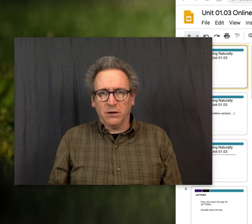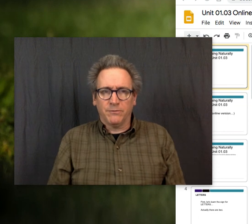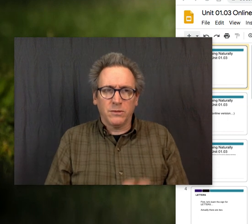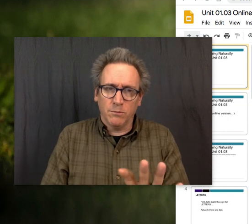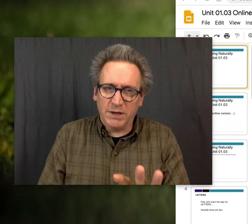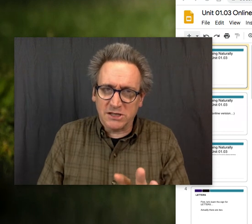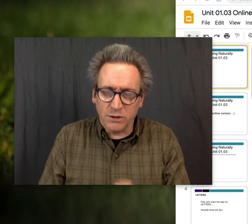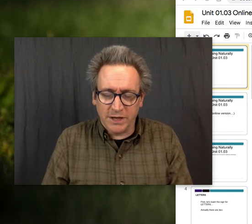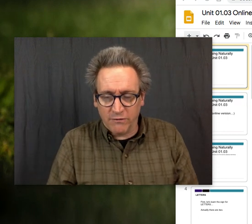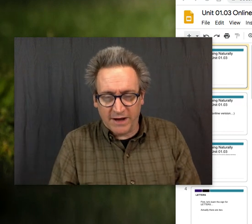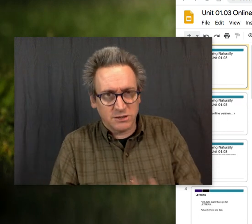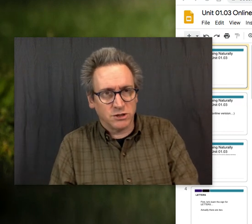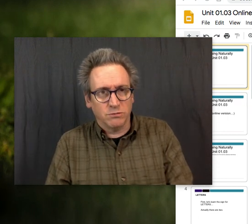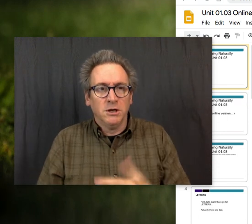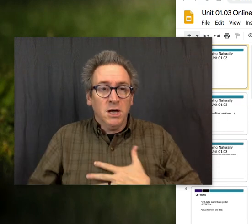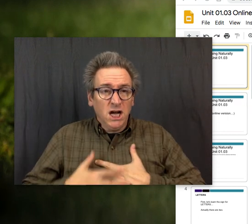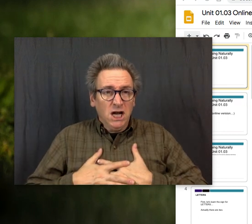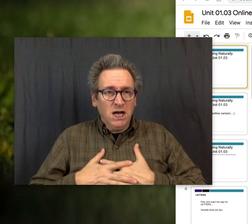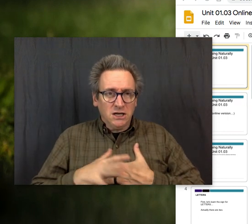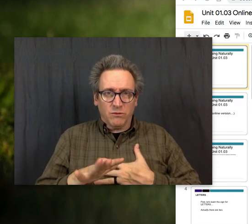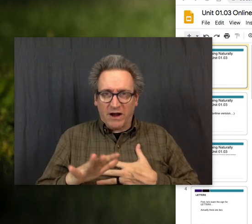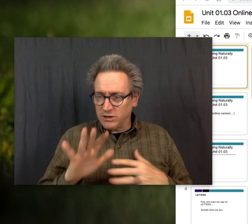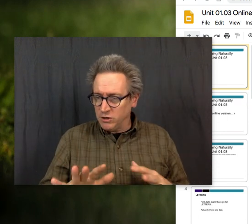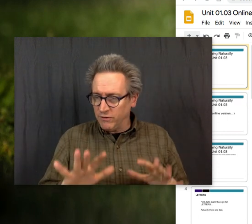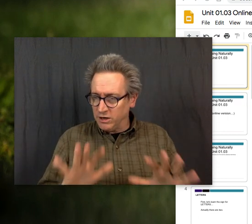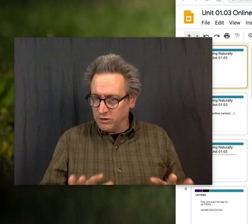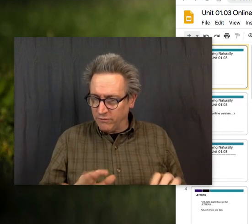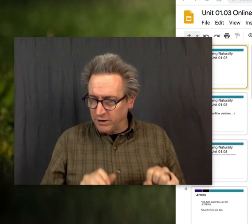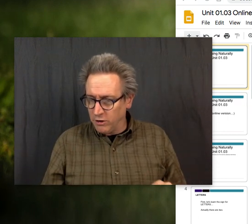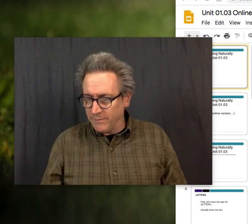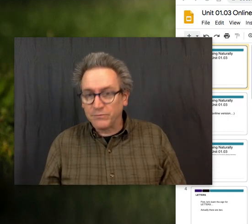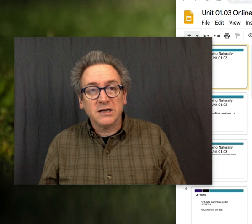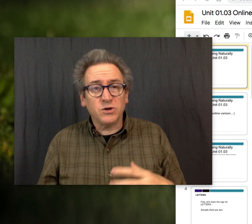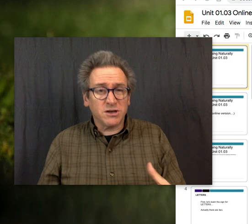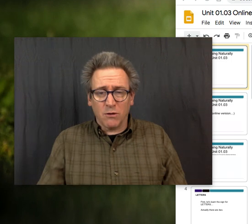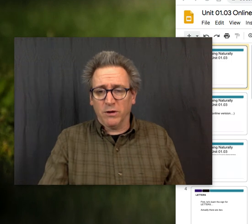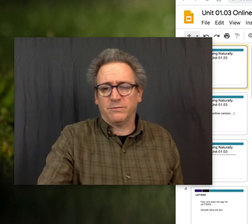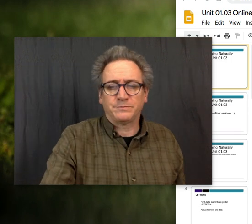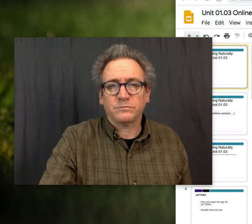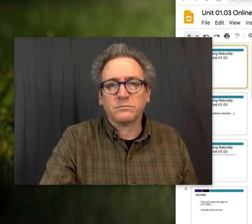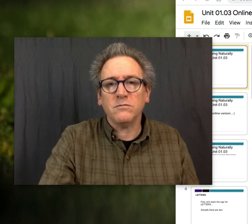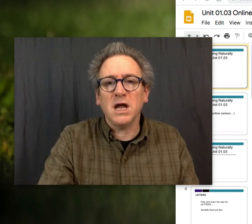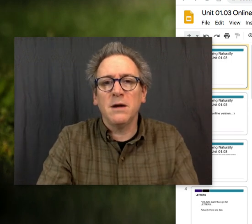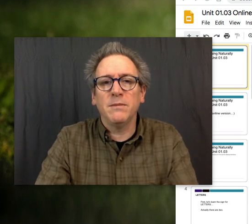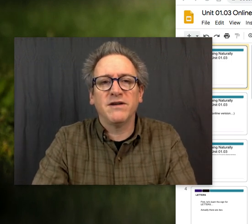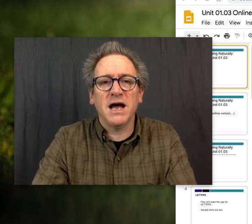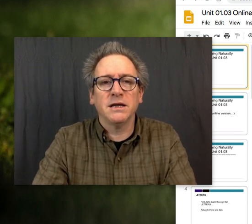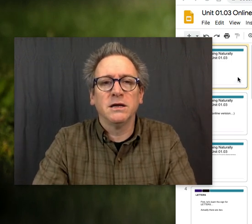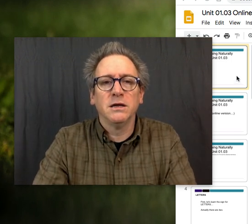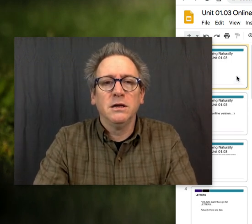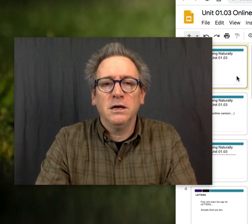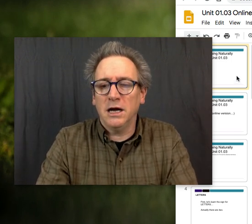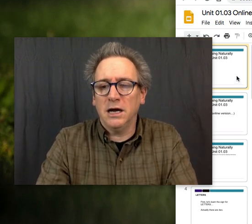in the middle. But that's only when they go fast. So don't fret, don't fret, don't fret. Okay. So to start out with, I've